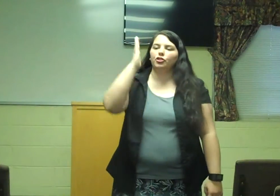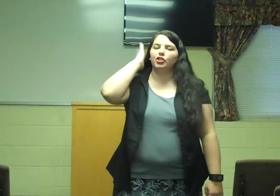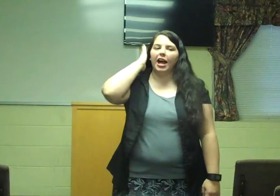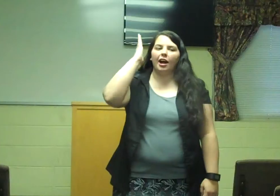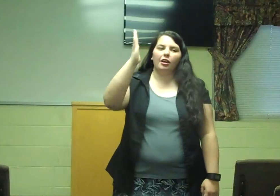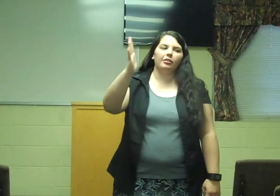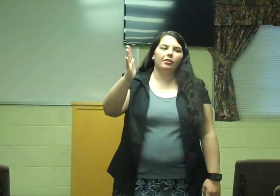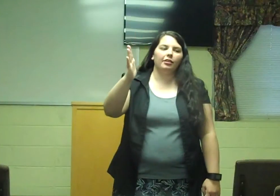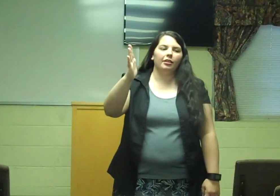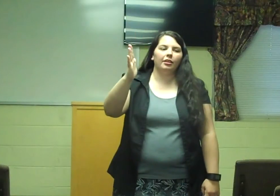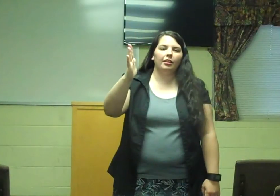shall